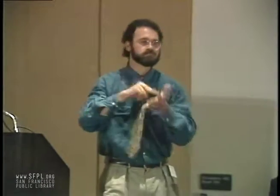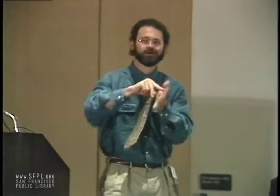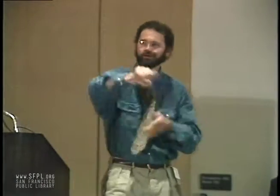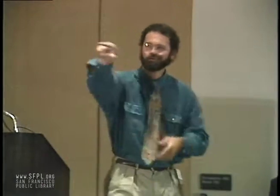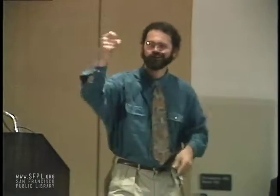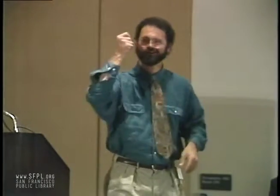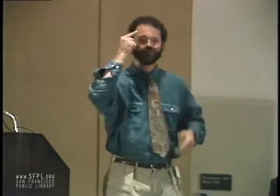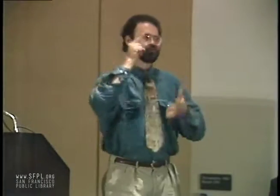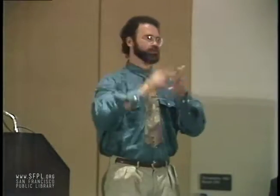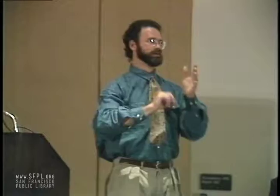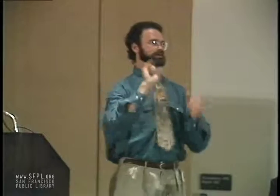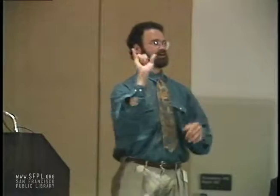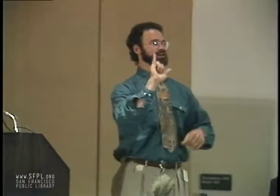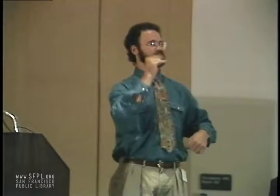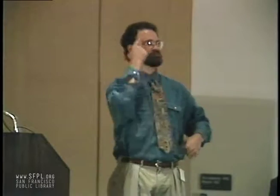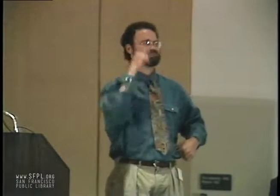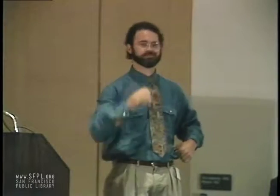exchange with.